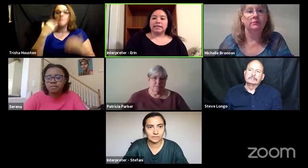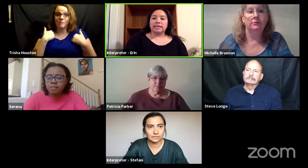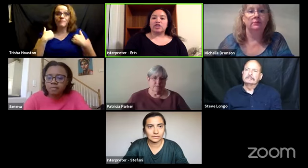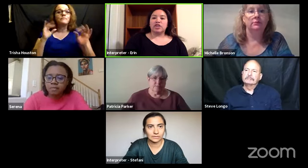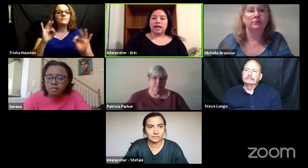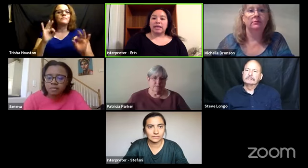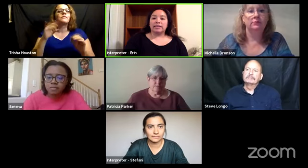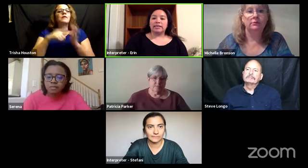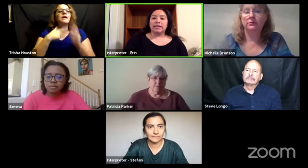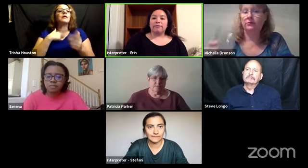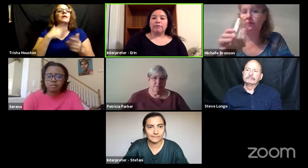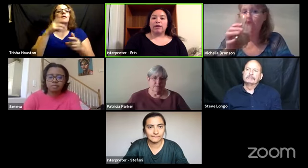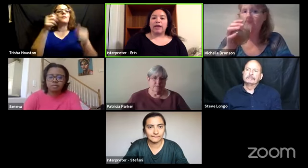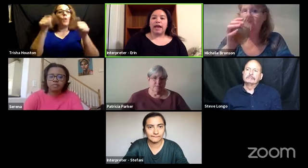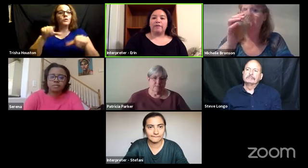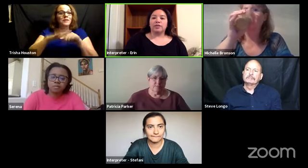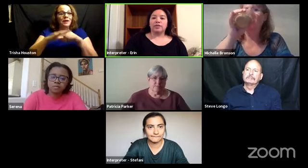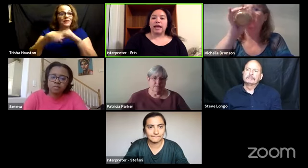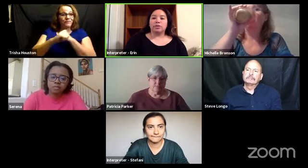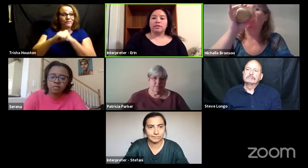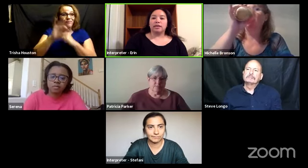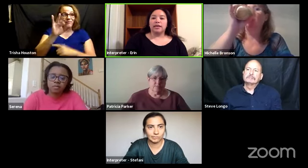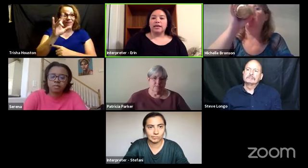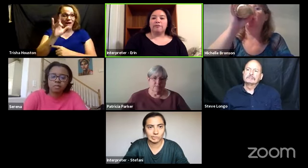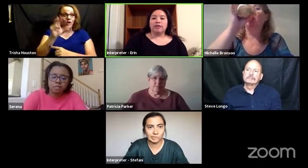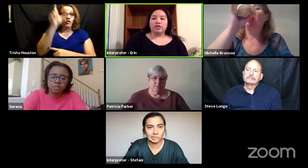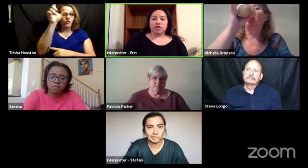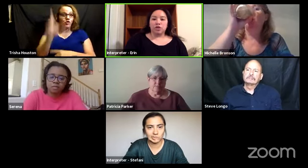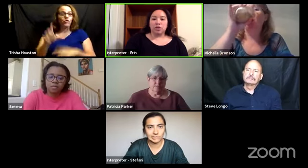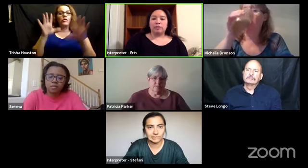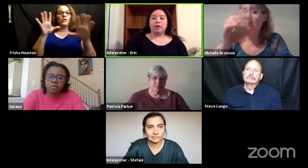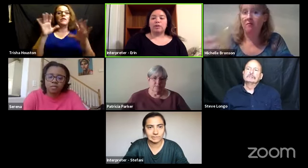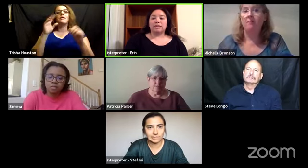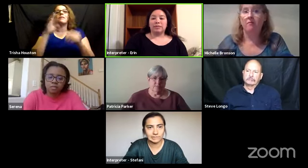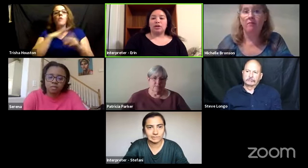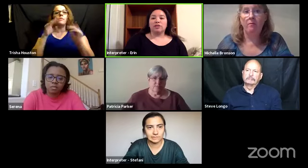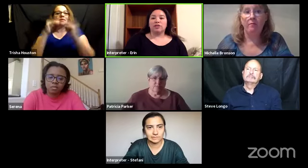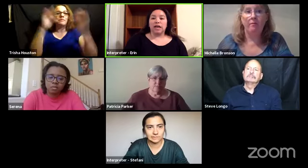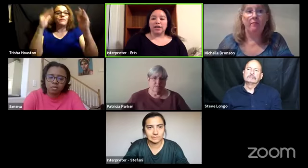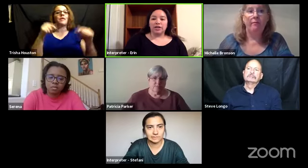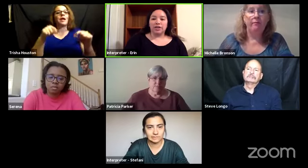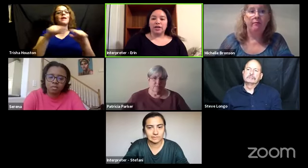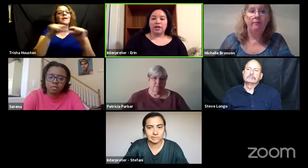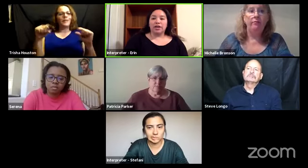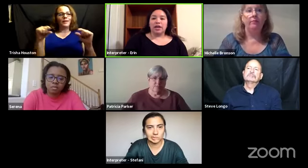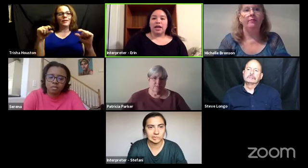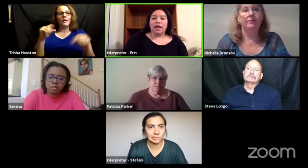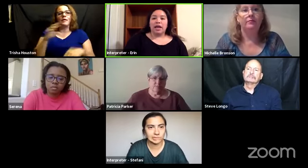let's check and see if we already have those accounts. If we do, we will post them on the flyer